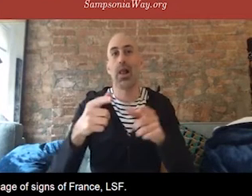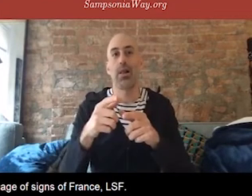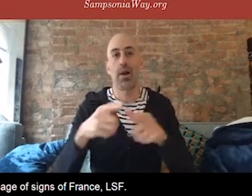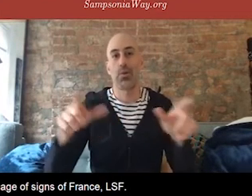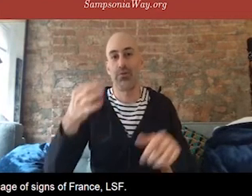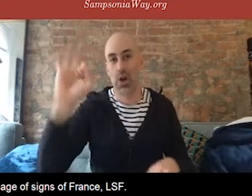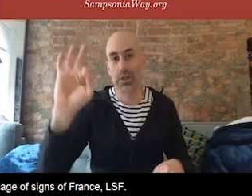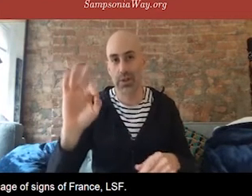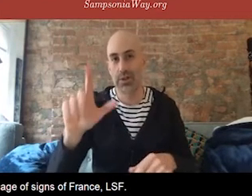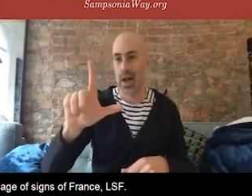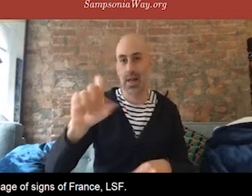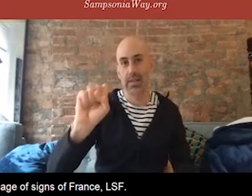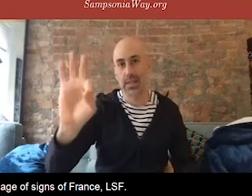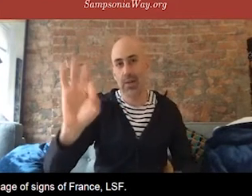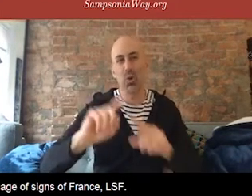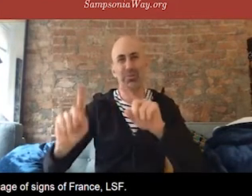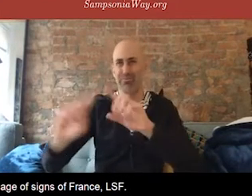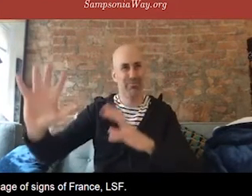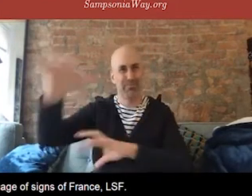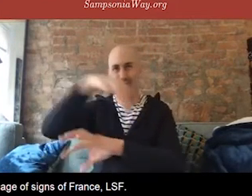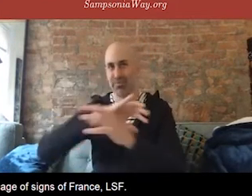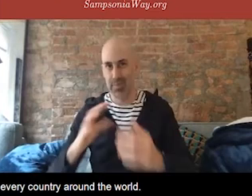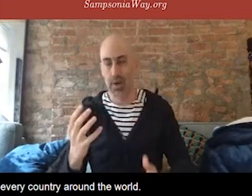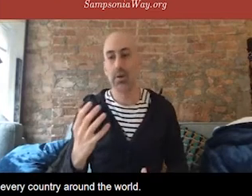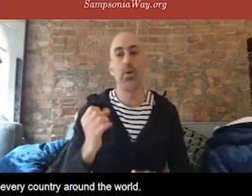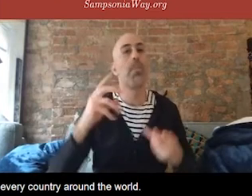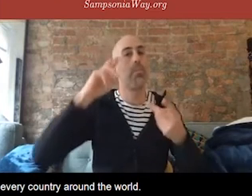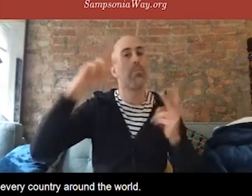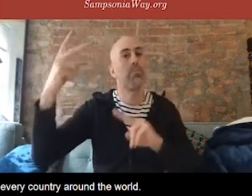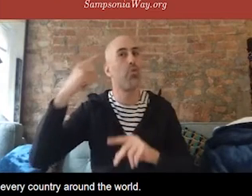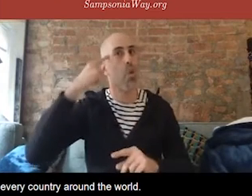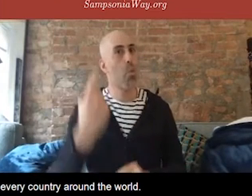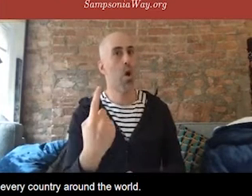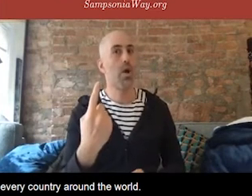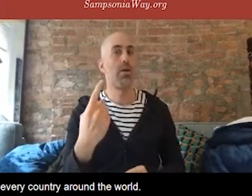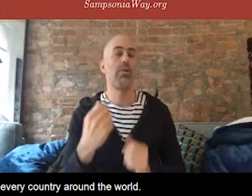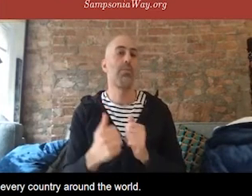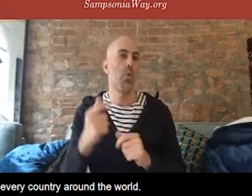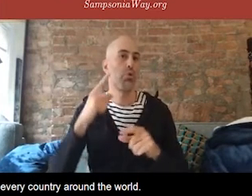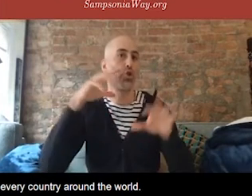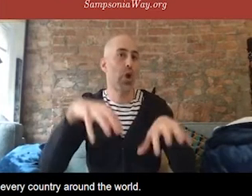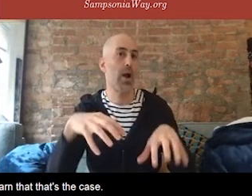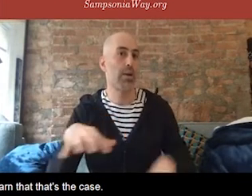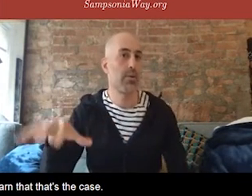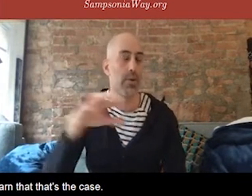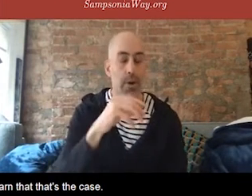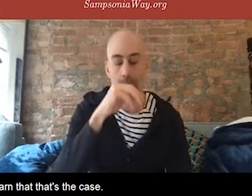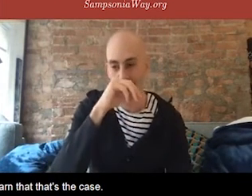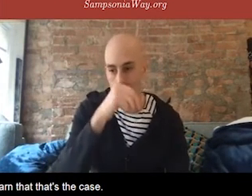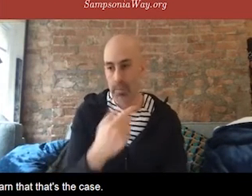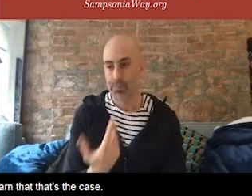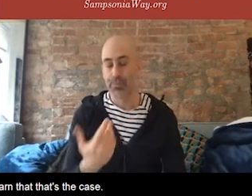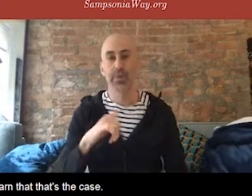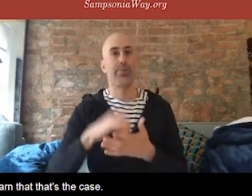There's also LSF, the language of signs of France, LSF, and there are different sign languages in every country around the world. A lot of people